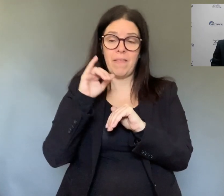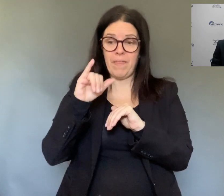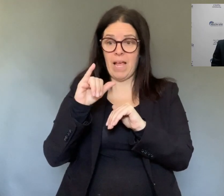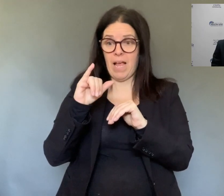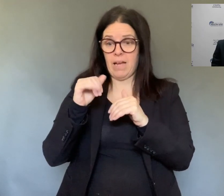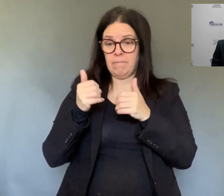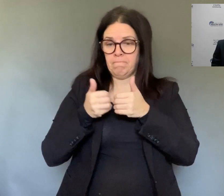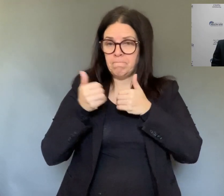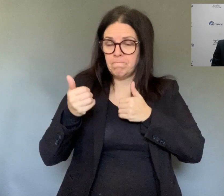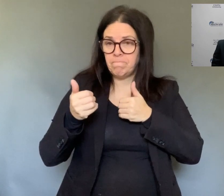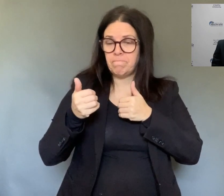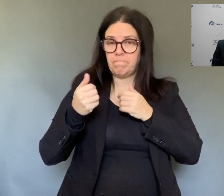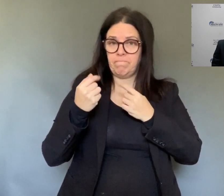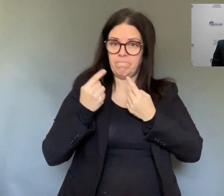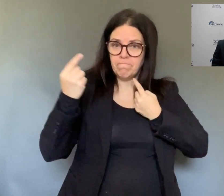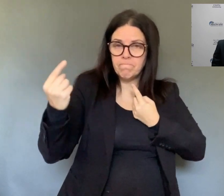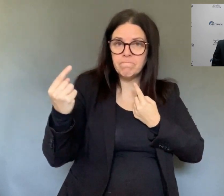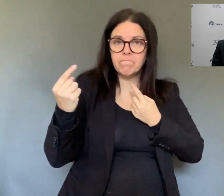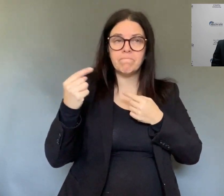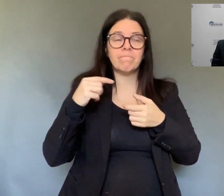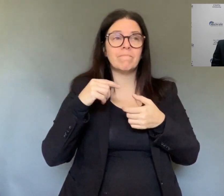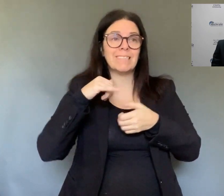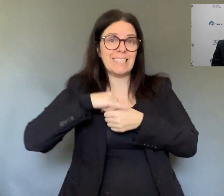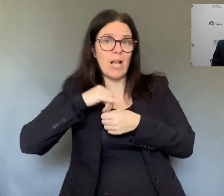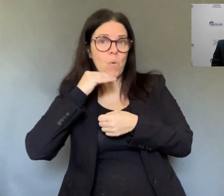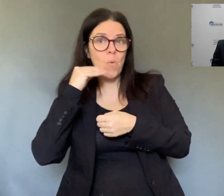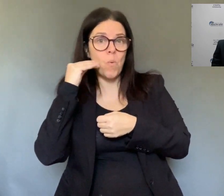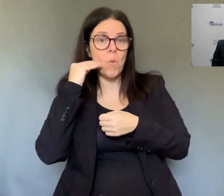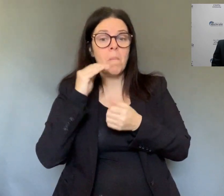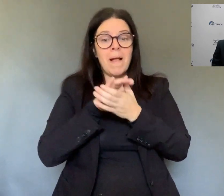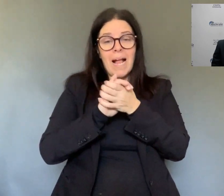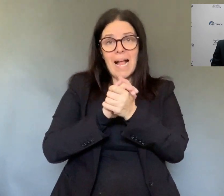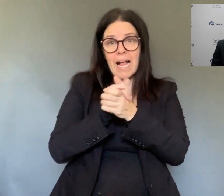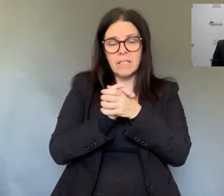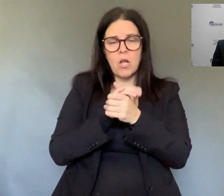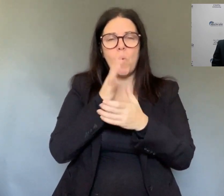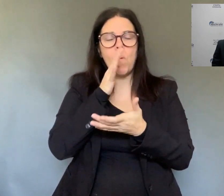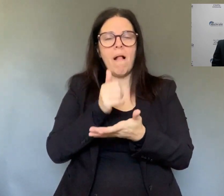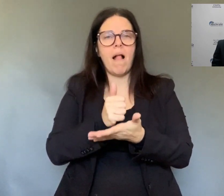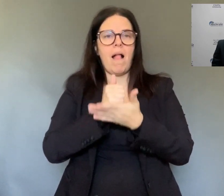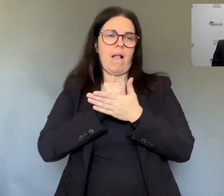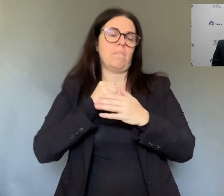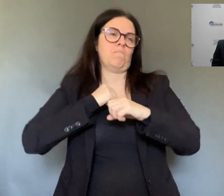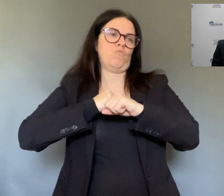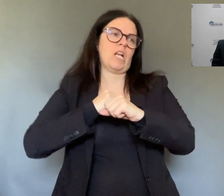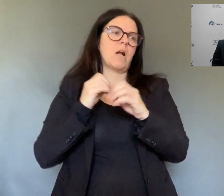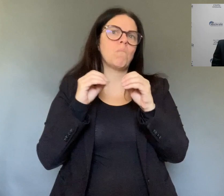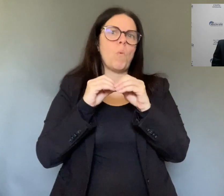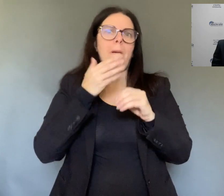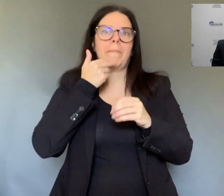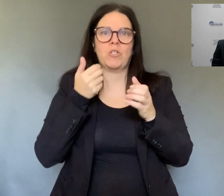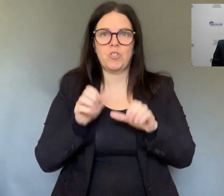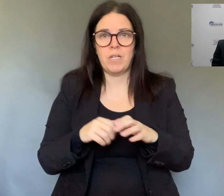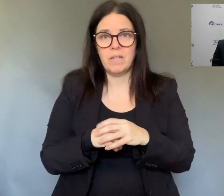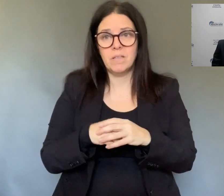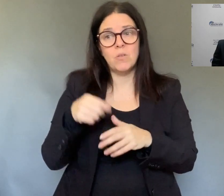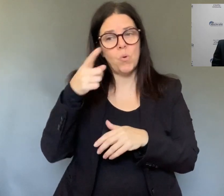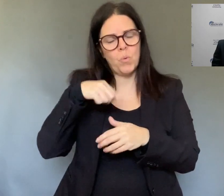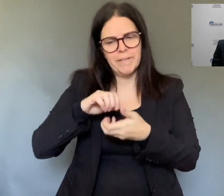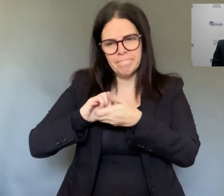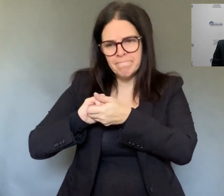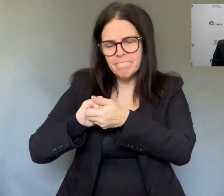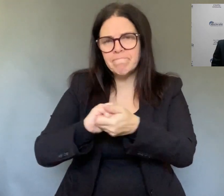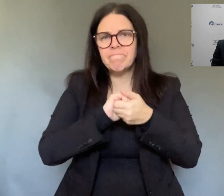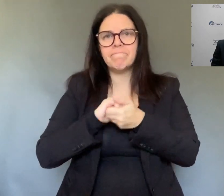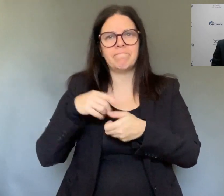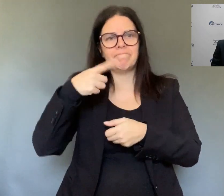hand hygiene, are the most effective way to protect yourself and others during this pandemic. We're all in this together. We have